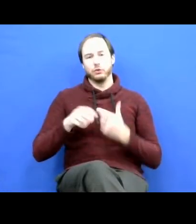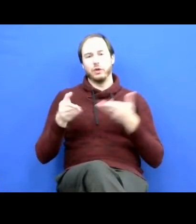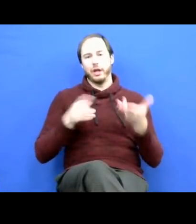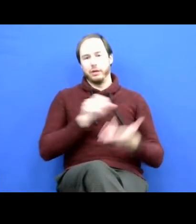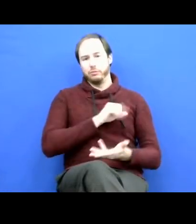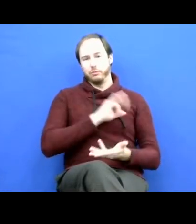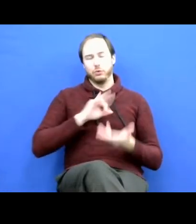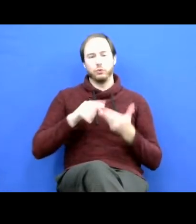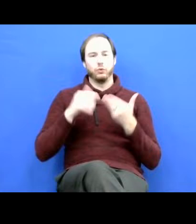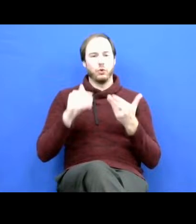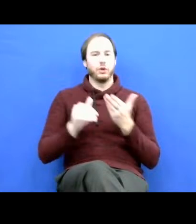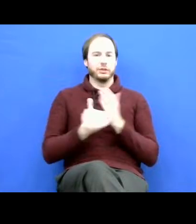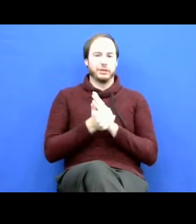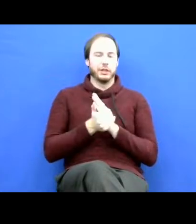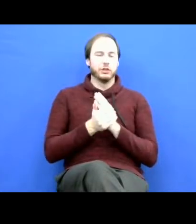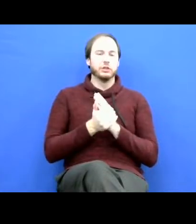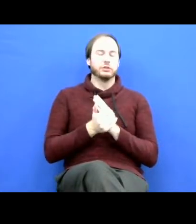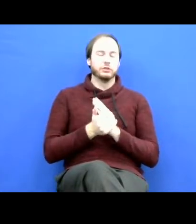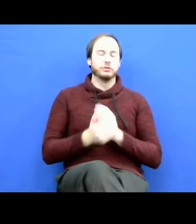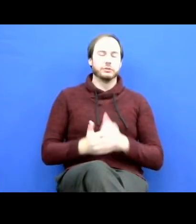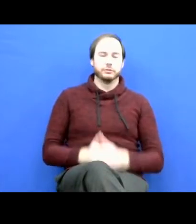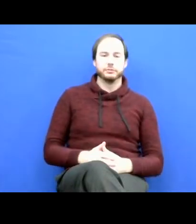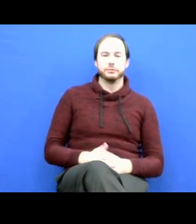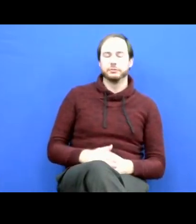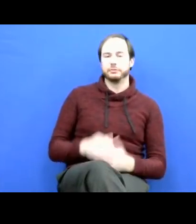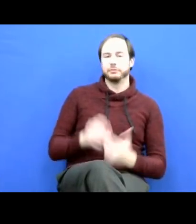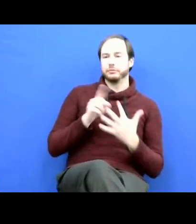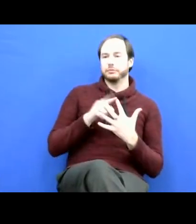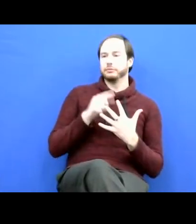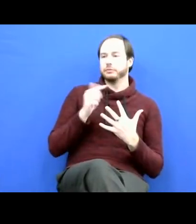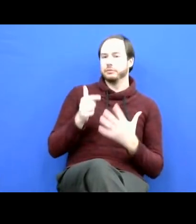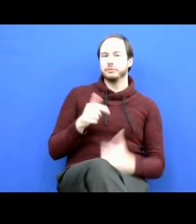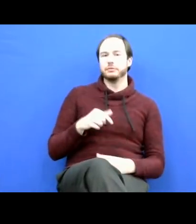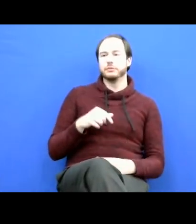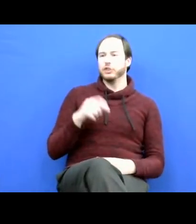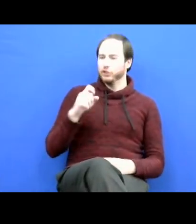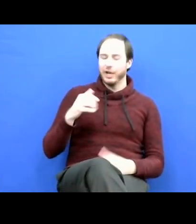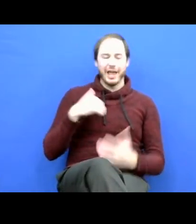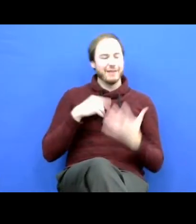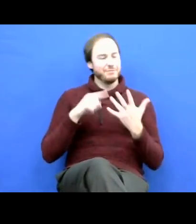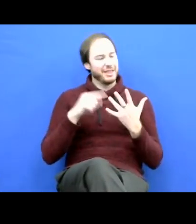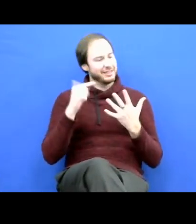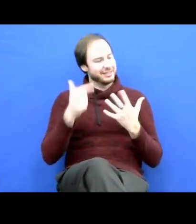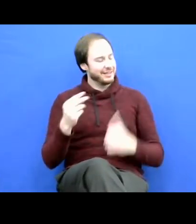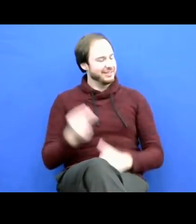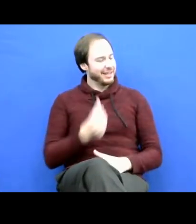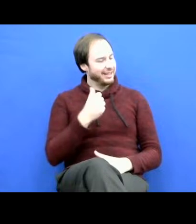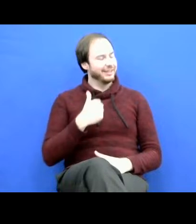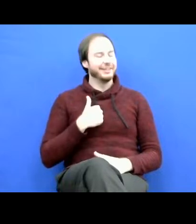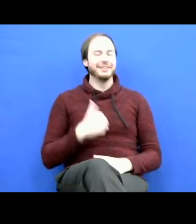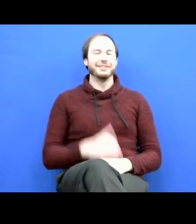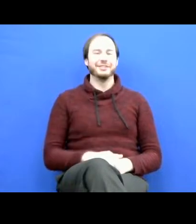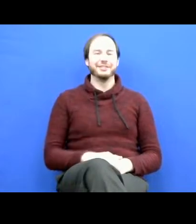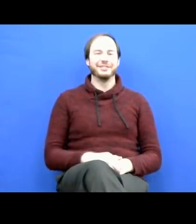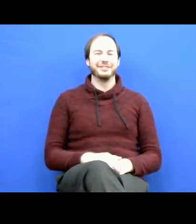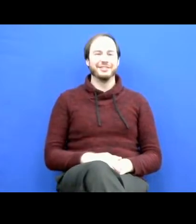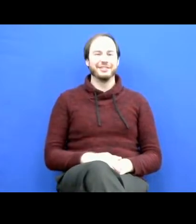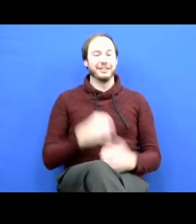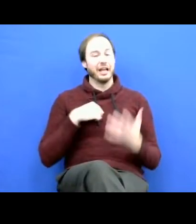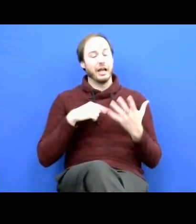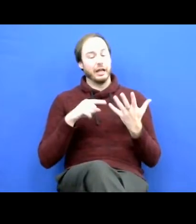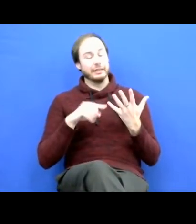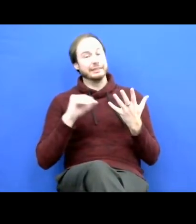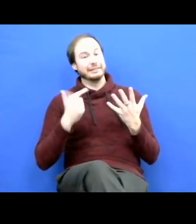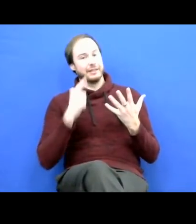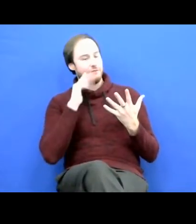the attached changes. Second. We should have had Millie second it. Dang it. I know. I did second